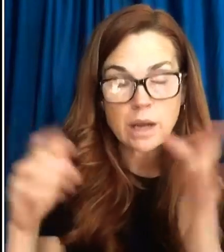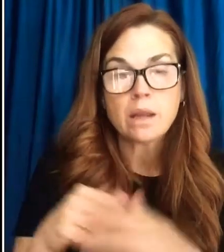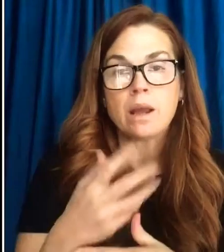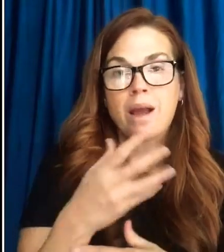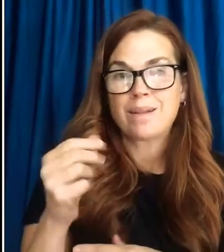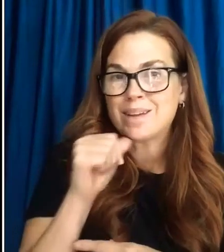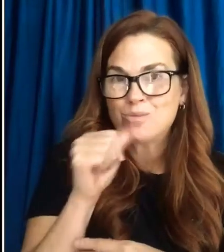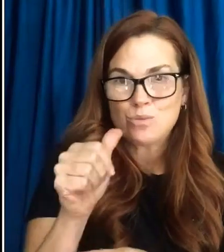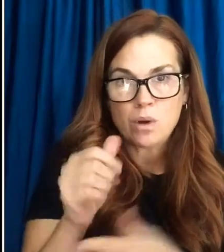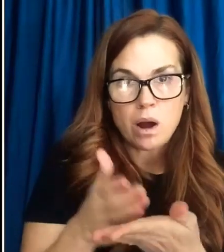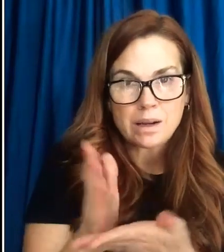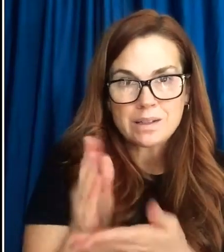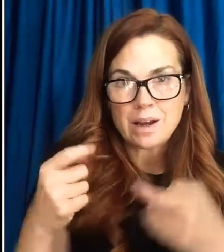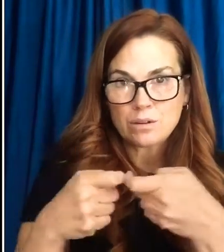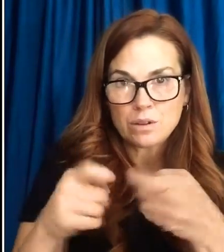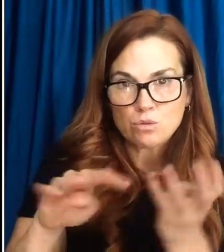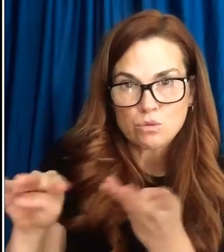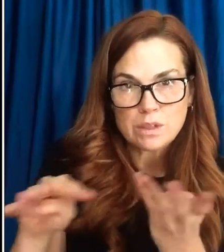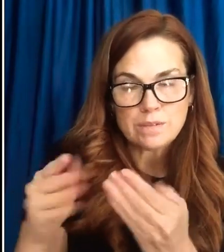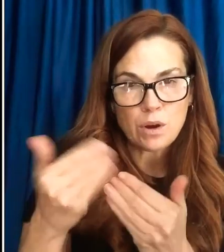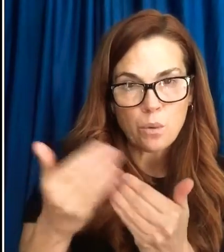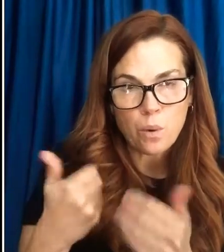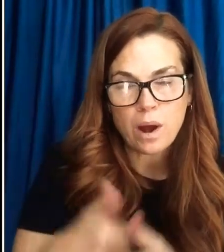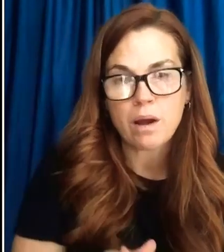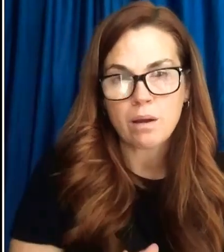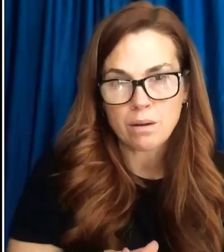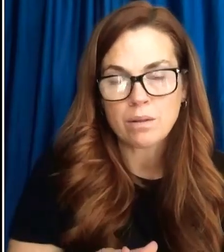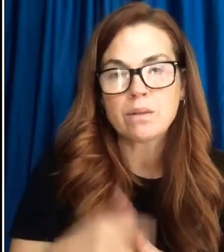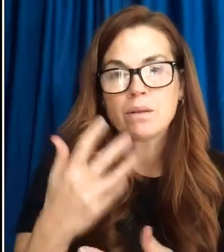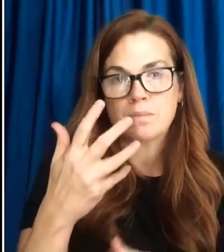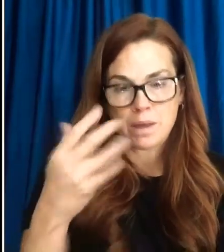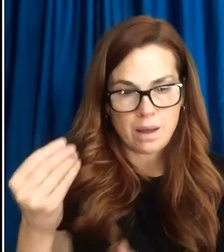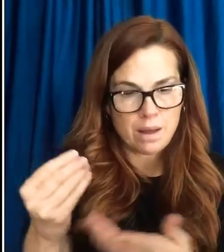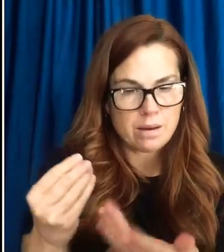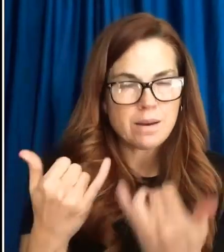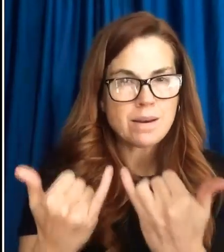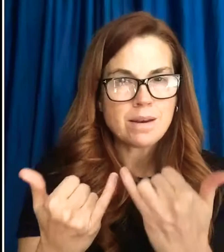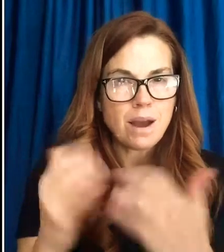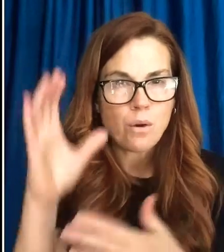that they are good insulators, and are brittle. Now let's take some